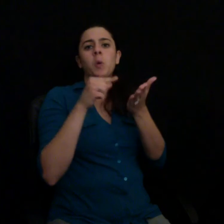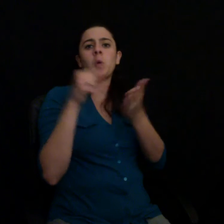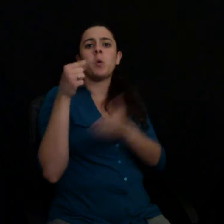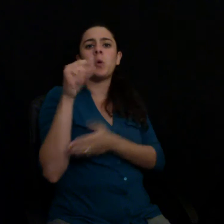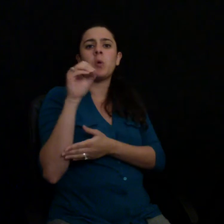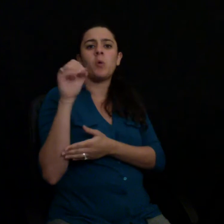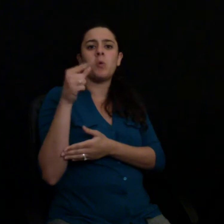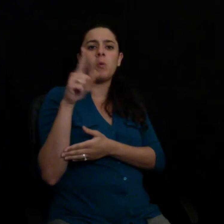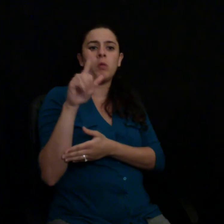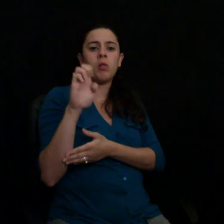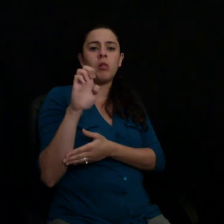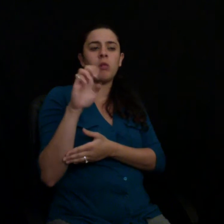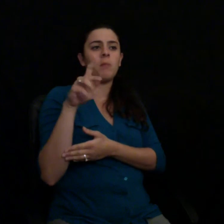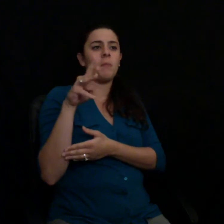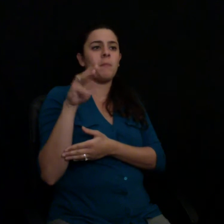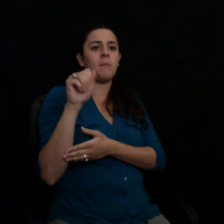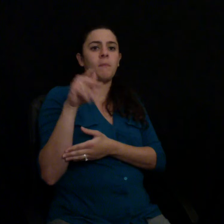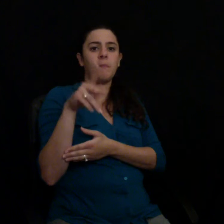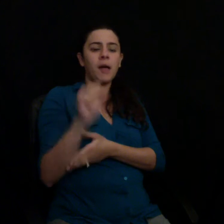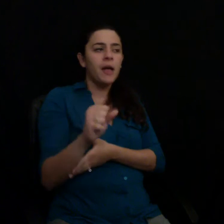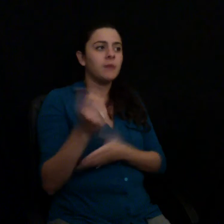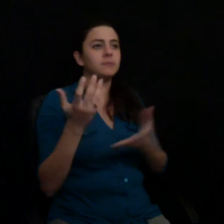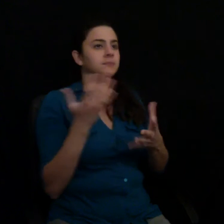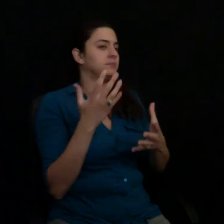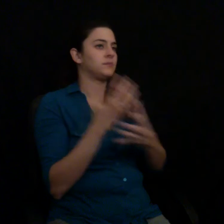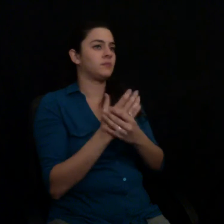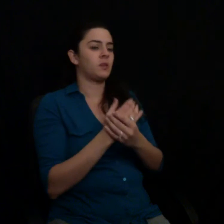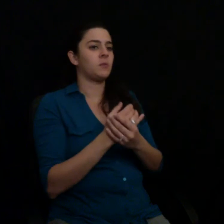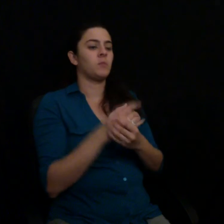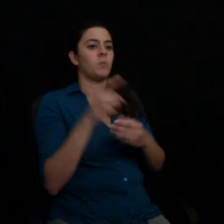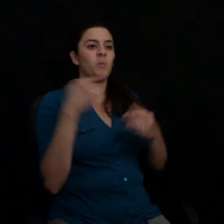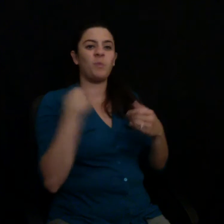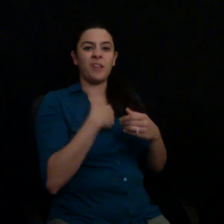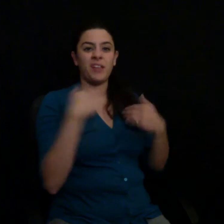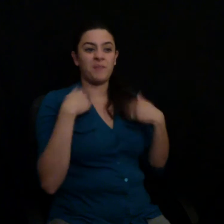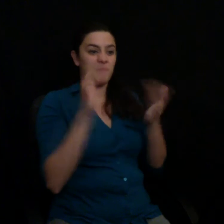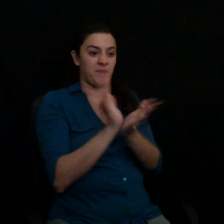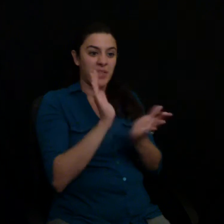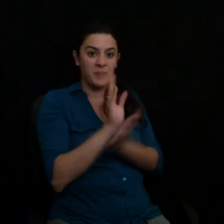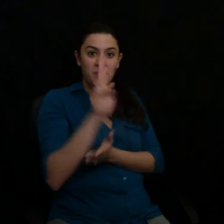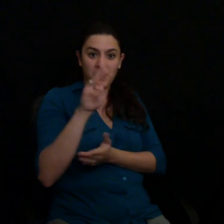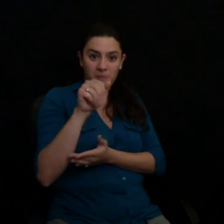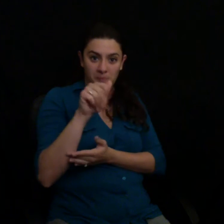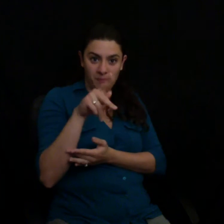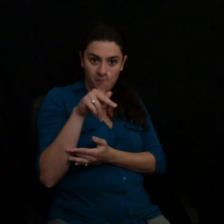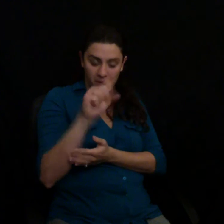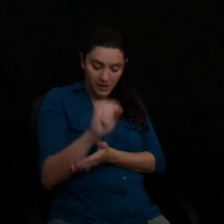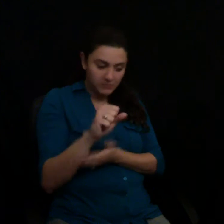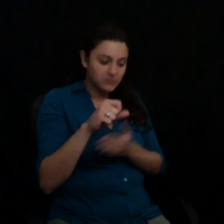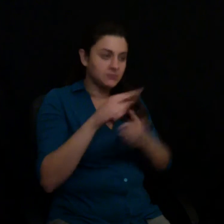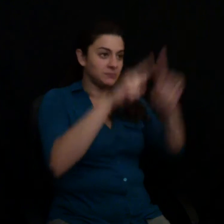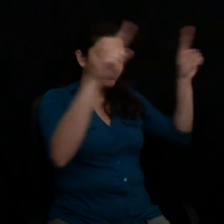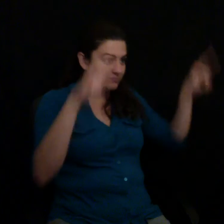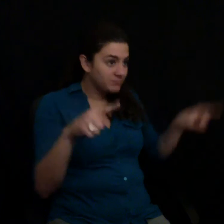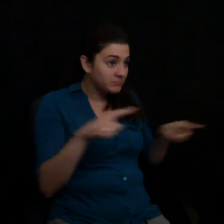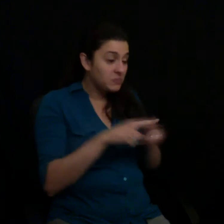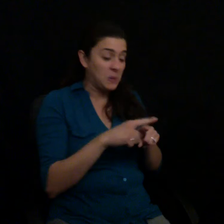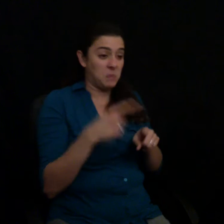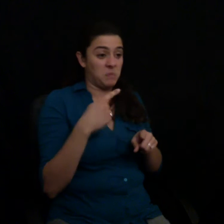maps, and really, most of us didn't have any paper maps at all. We just kind of had to, go by our gut or ask people at the local store, hey,